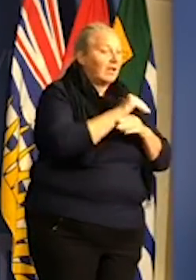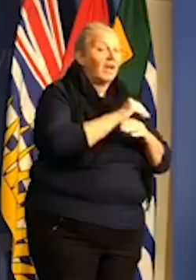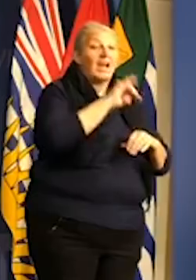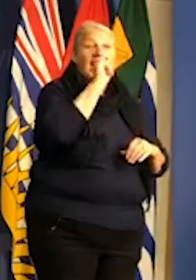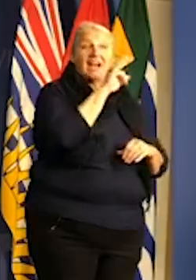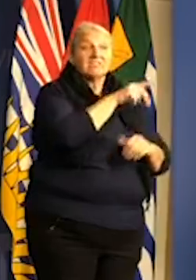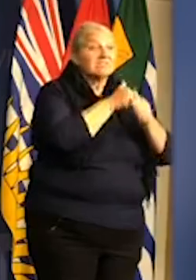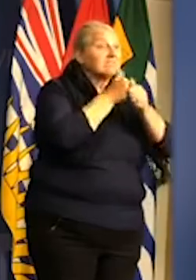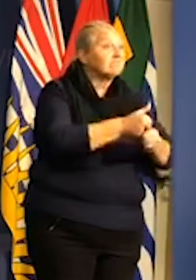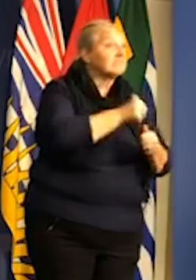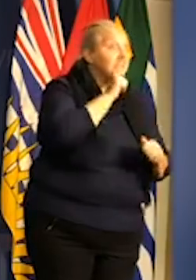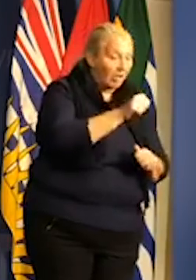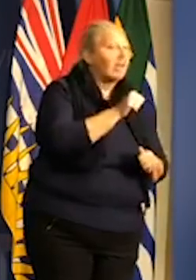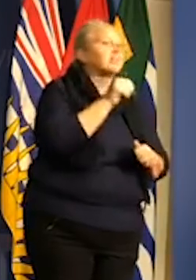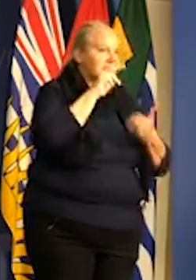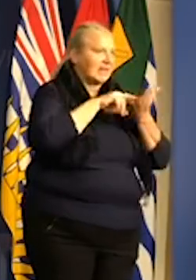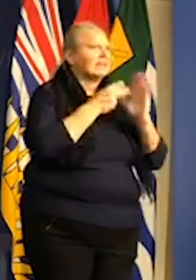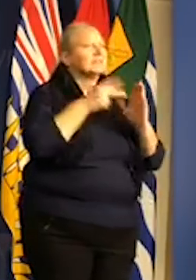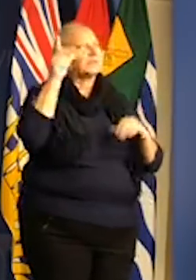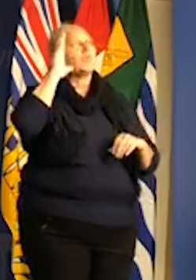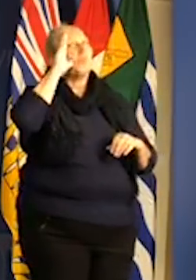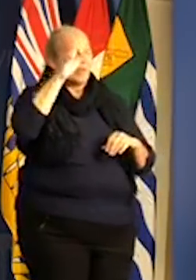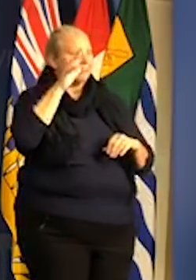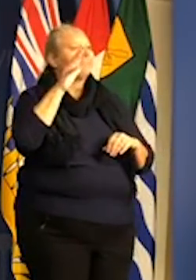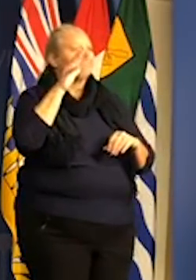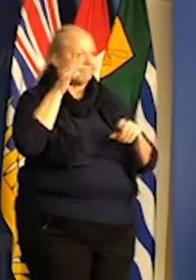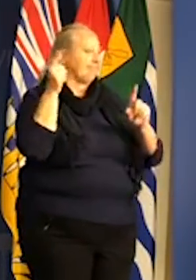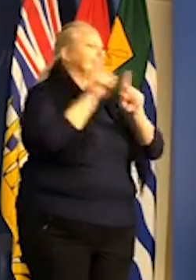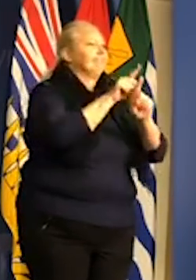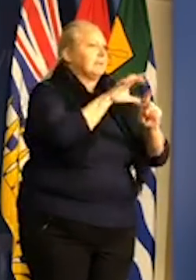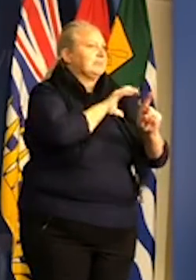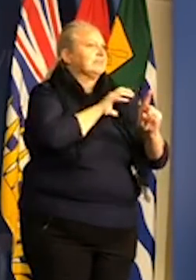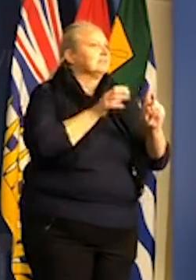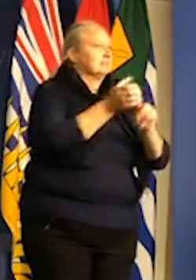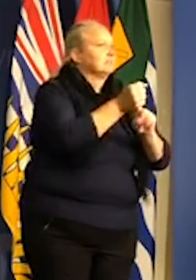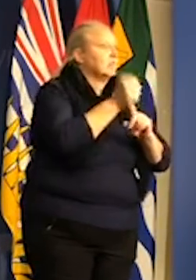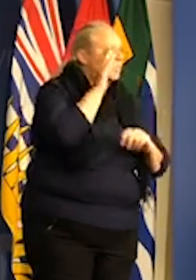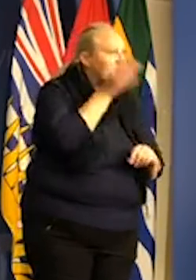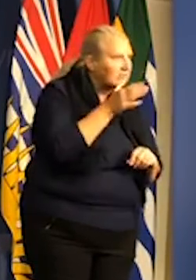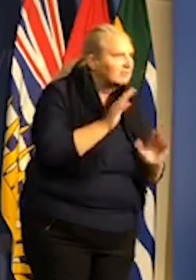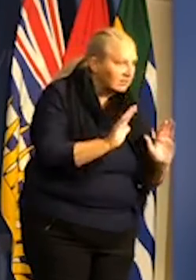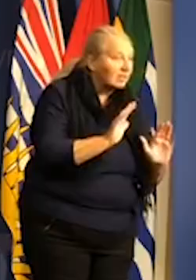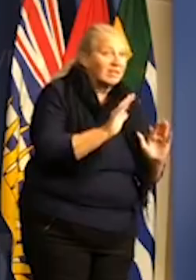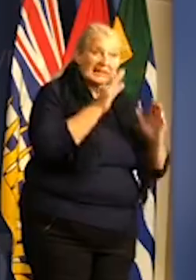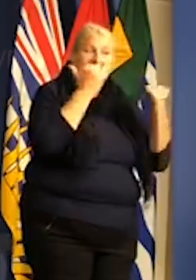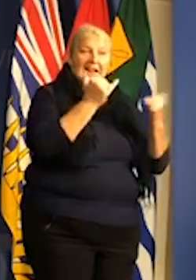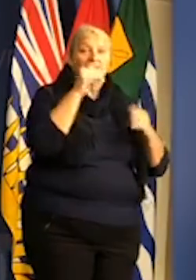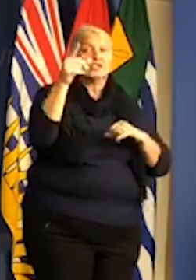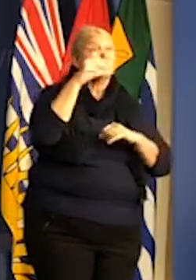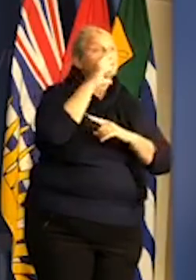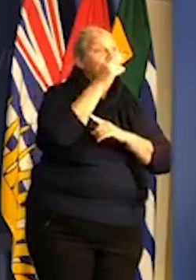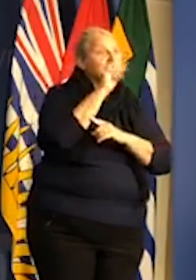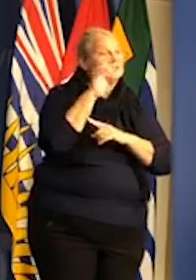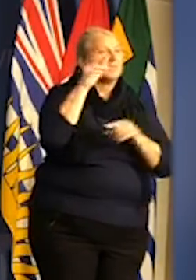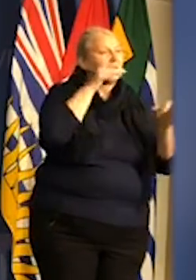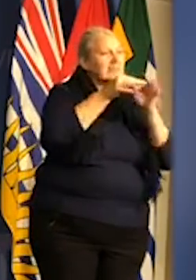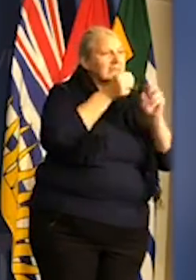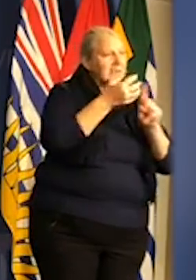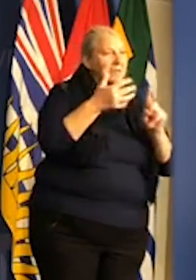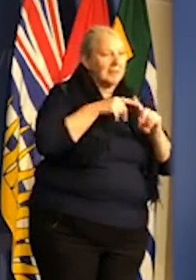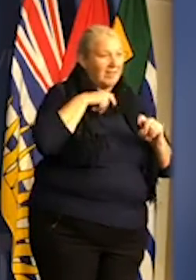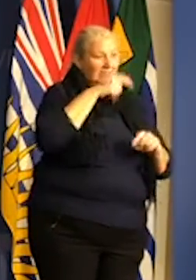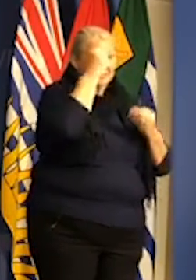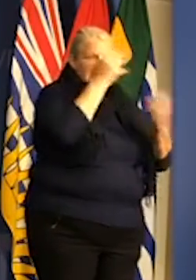prosecution. Chief Reid will be giving more details on this order, but I want to speak about how serious this decision